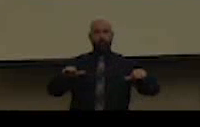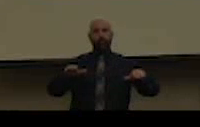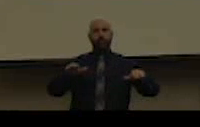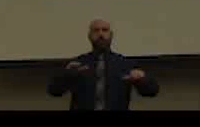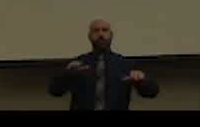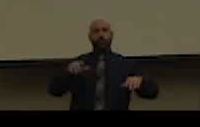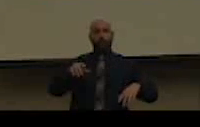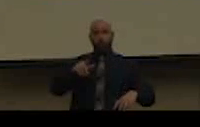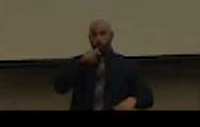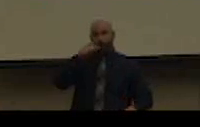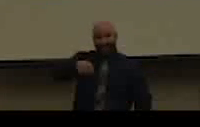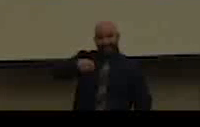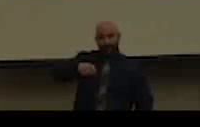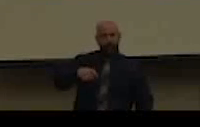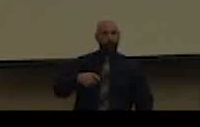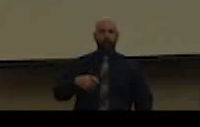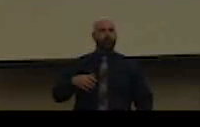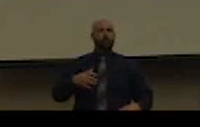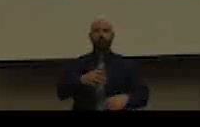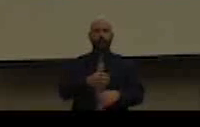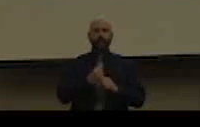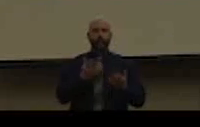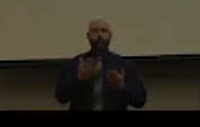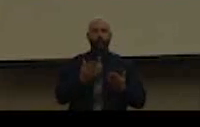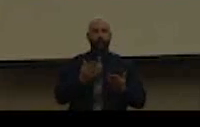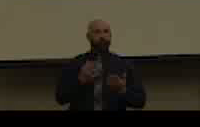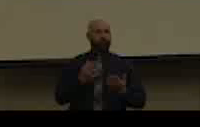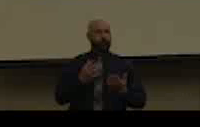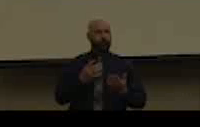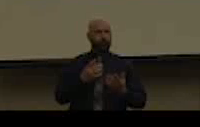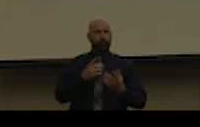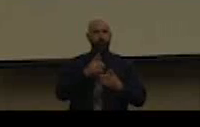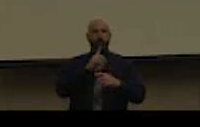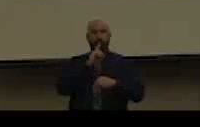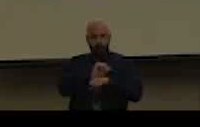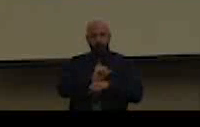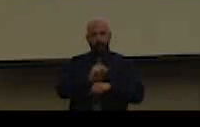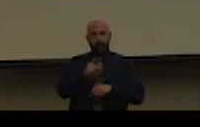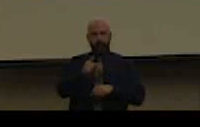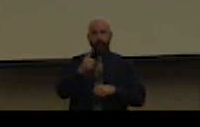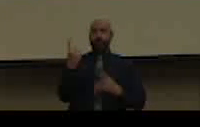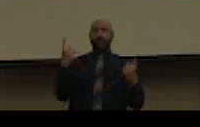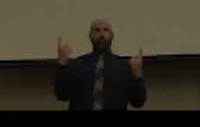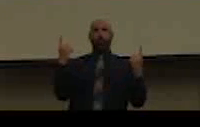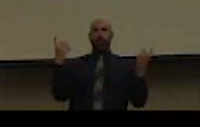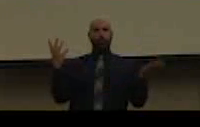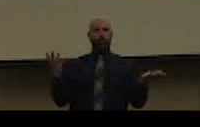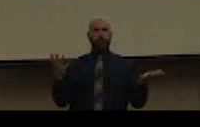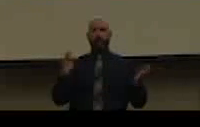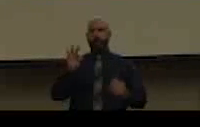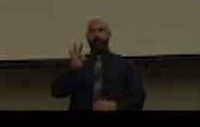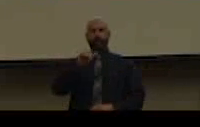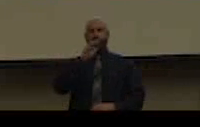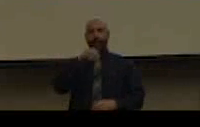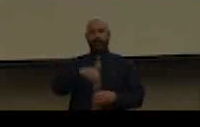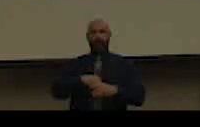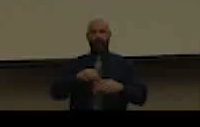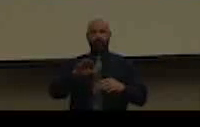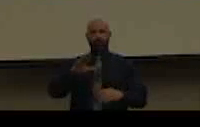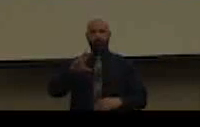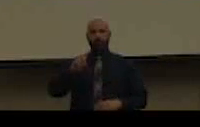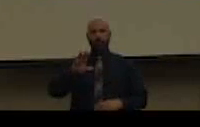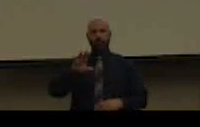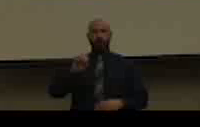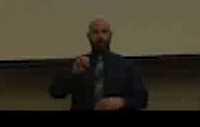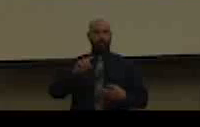is they are somewhere. And if they're not in a child care or they're not in a school, in all likelihood,